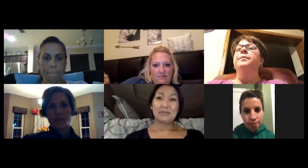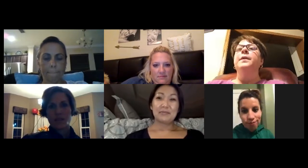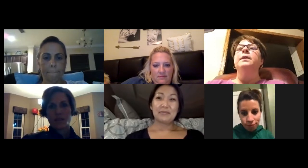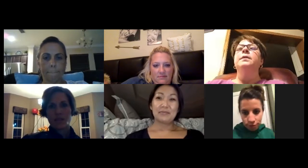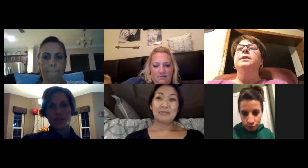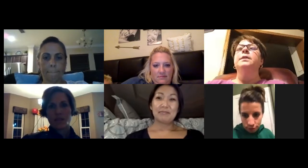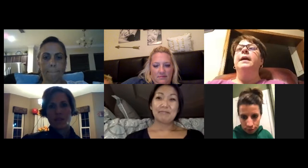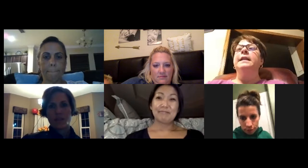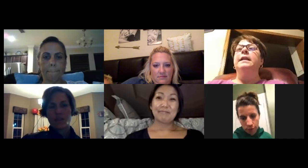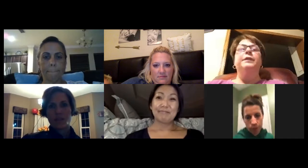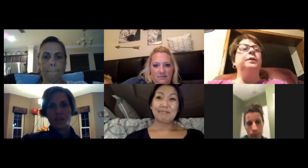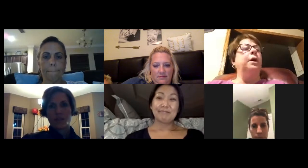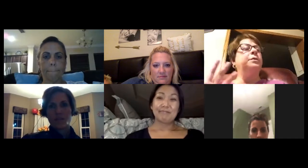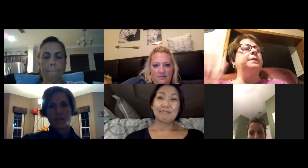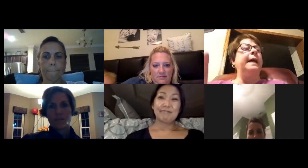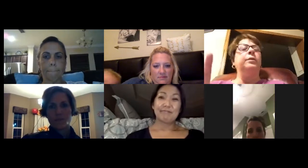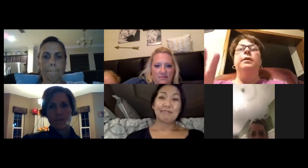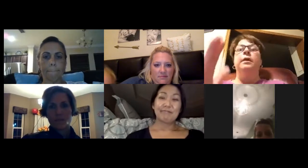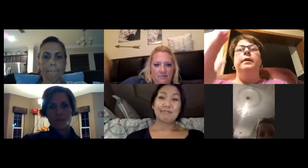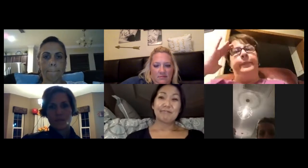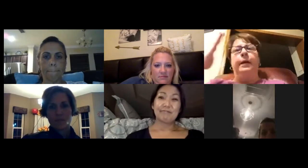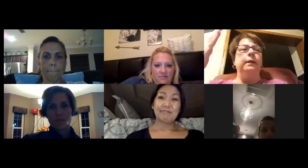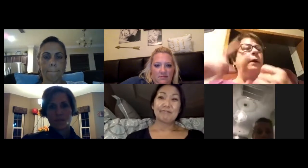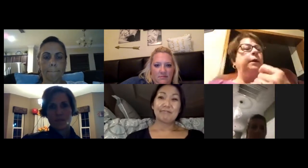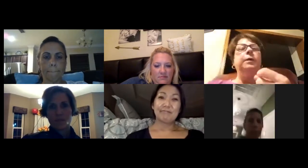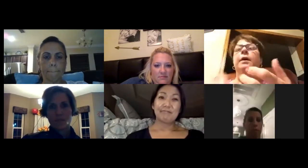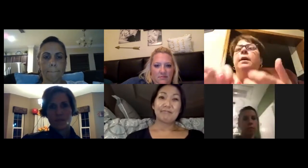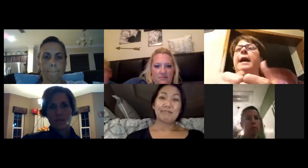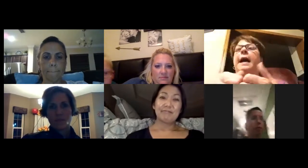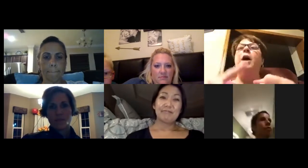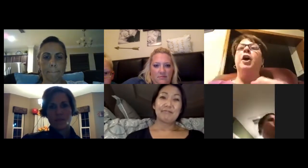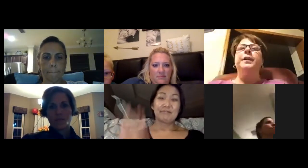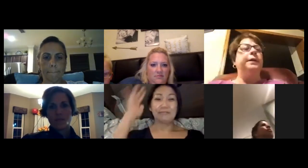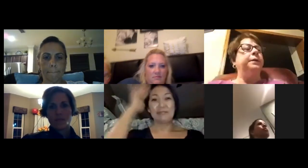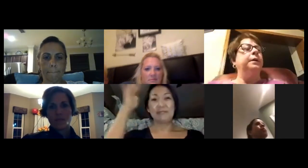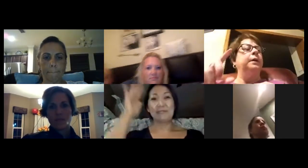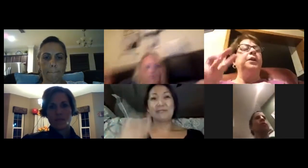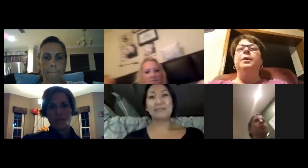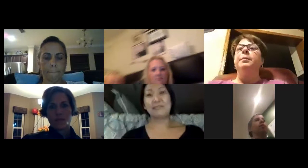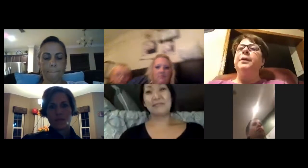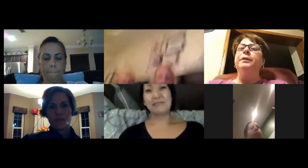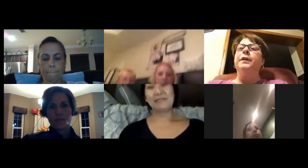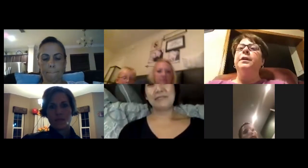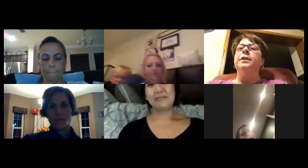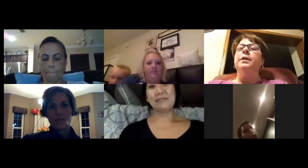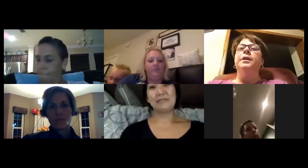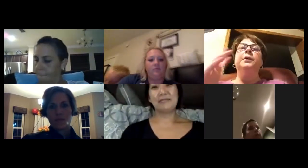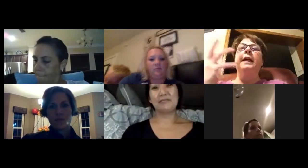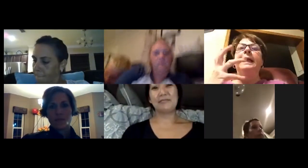So I think if you hone down the hello, the how are you are beautiful, you are